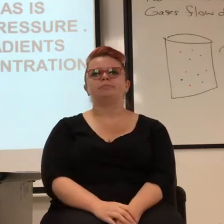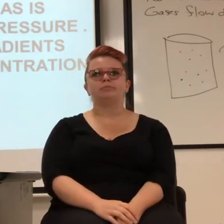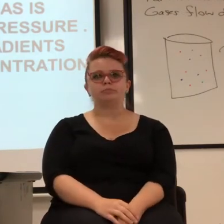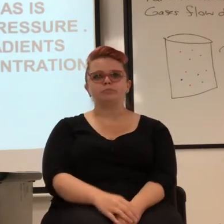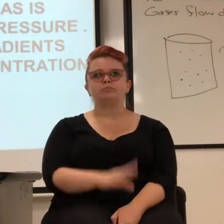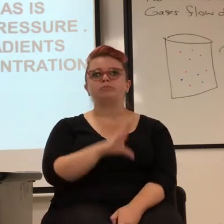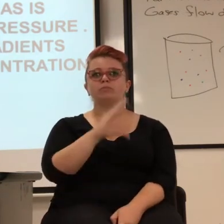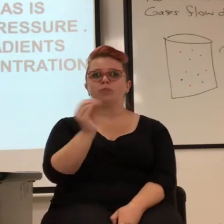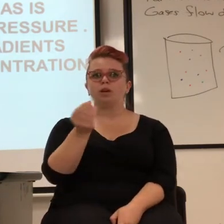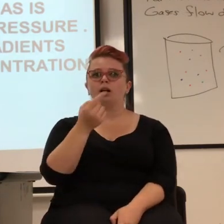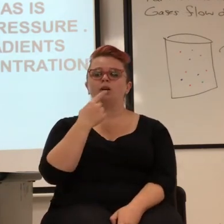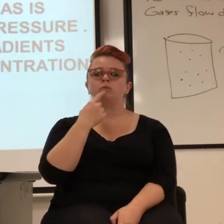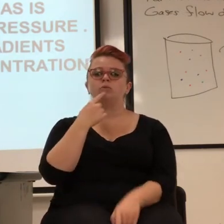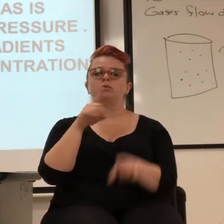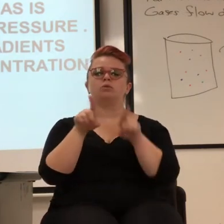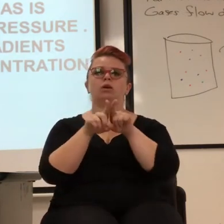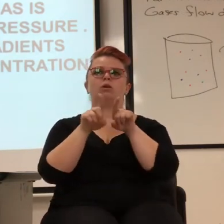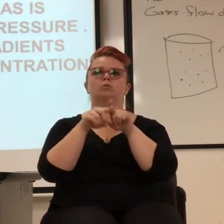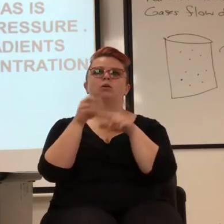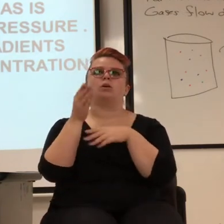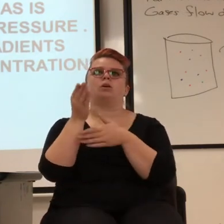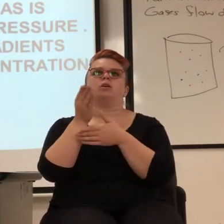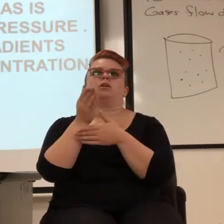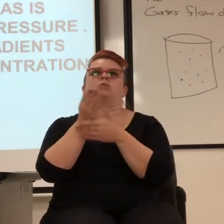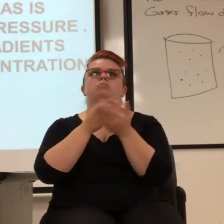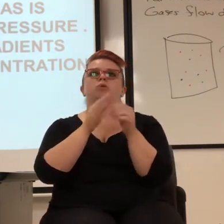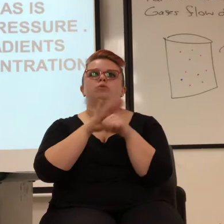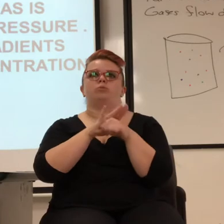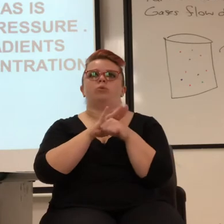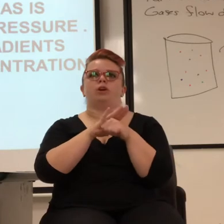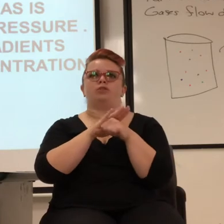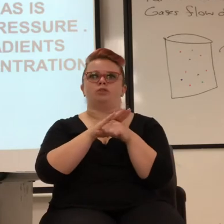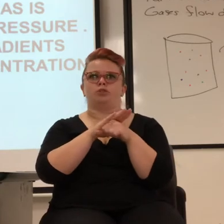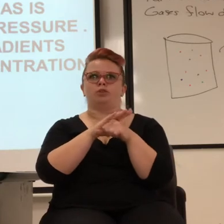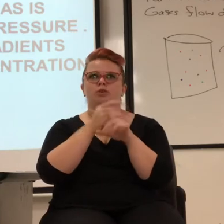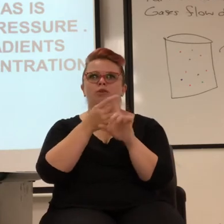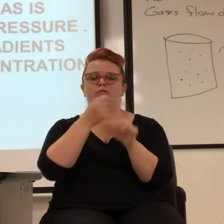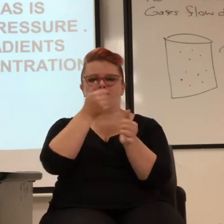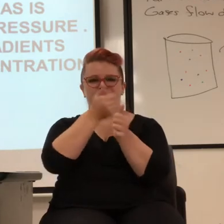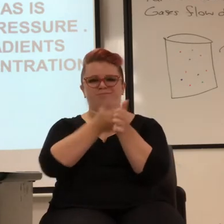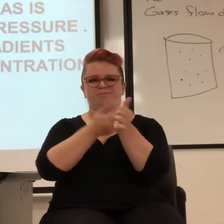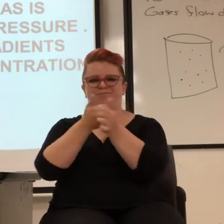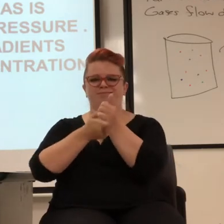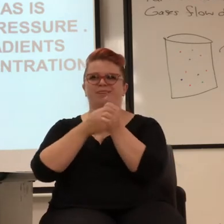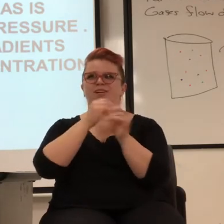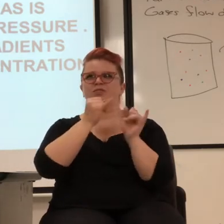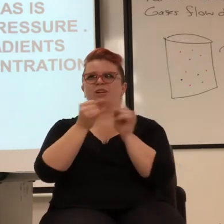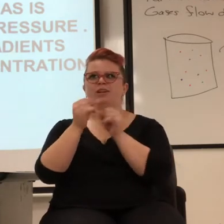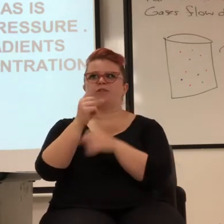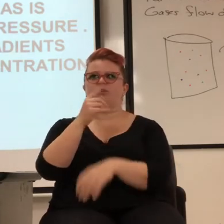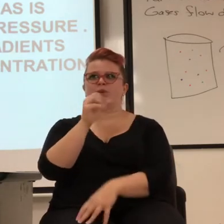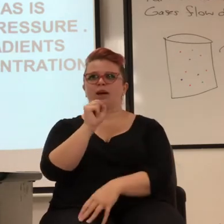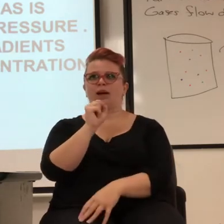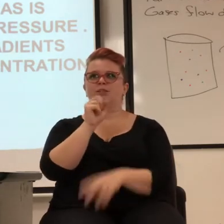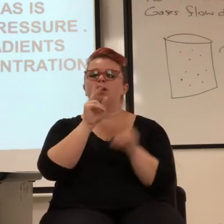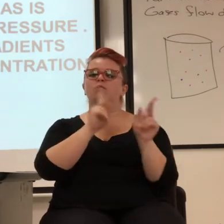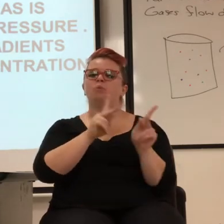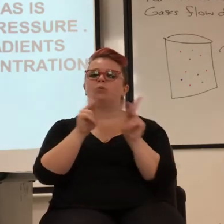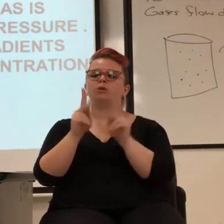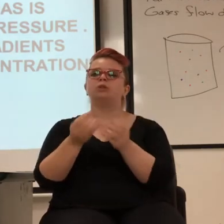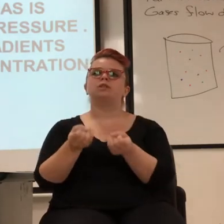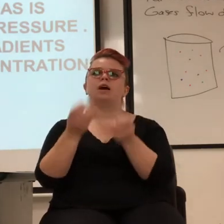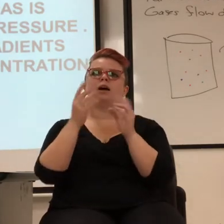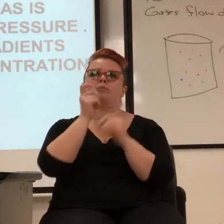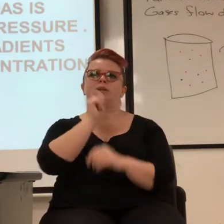And what you say is the partial pressure exerted by each of the individual gases is proportional to the number of dots I